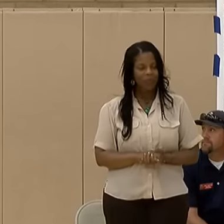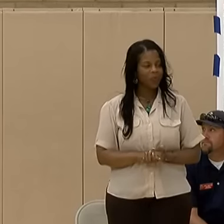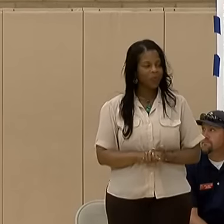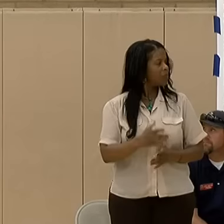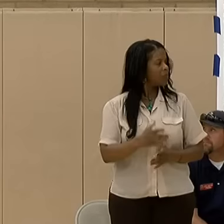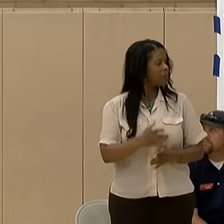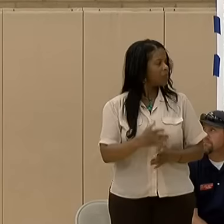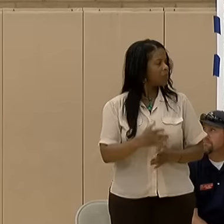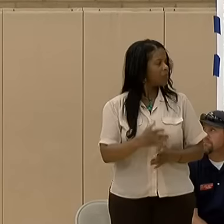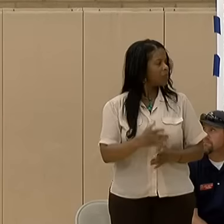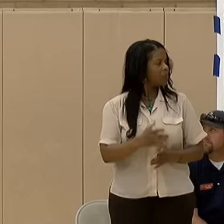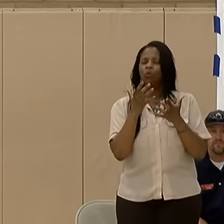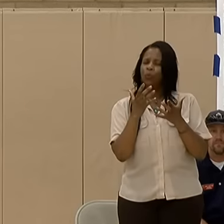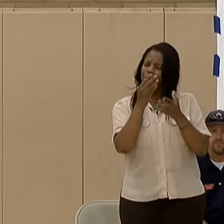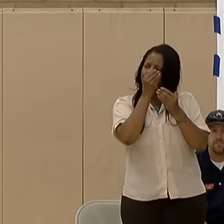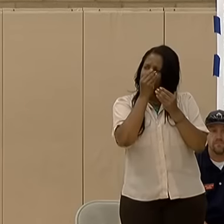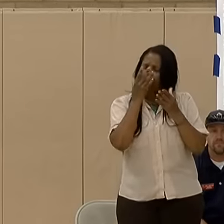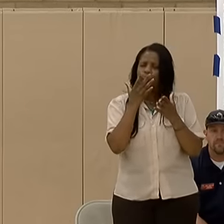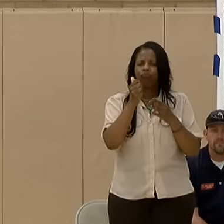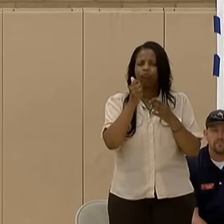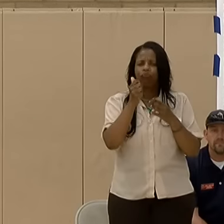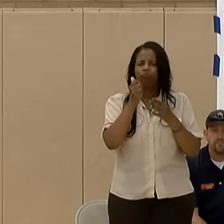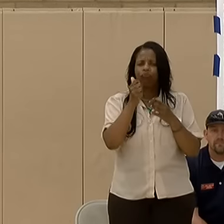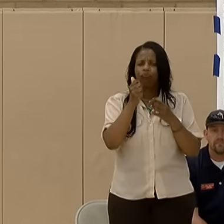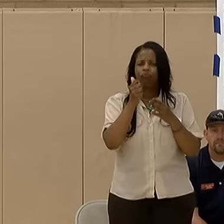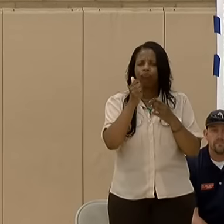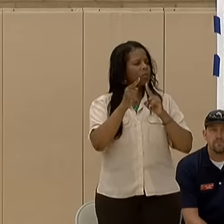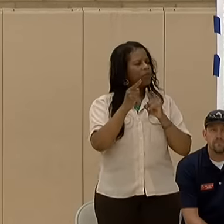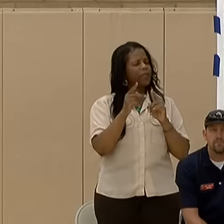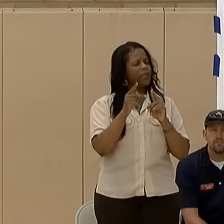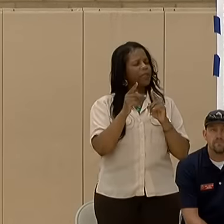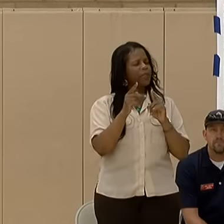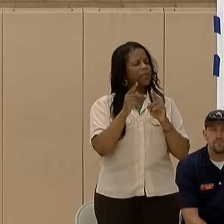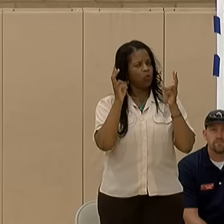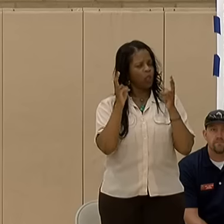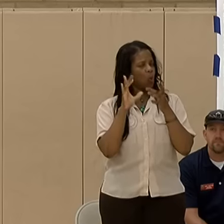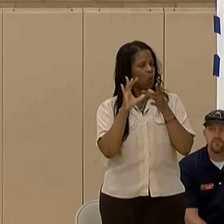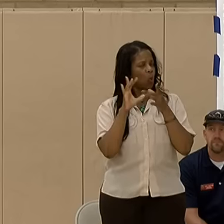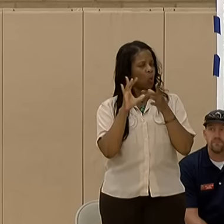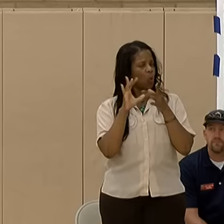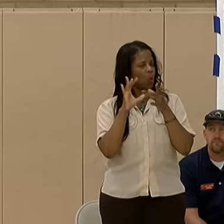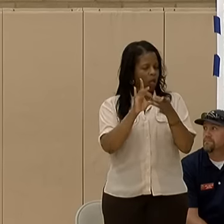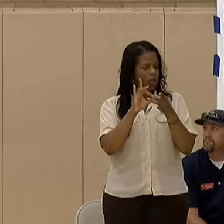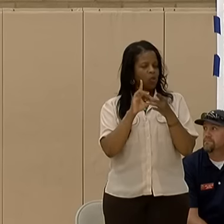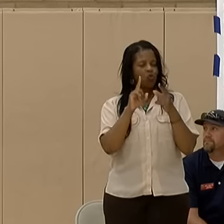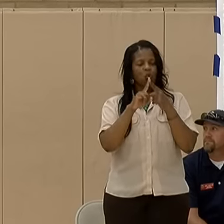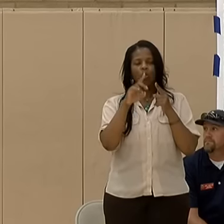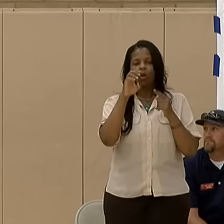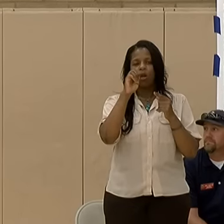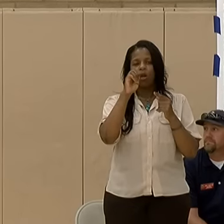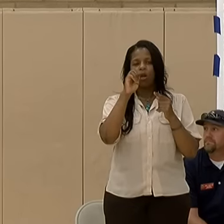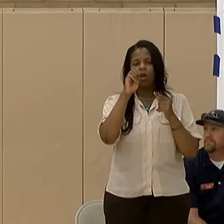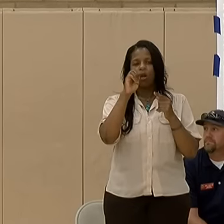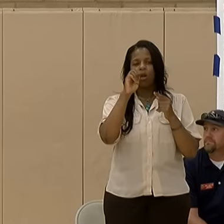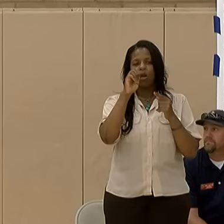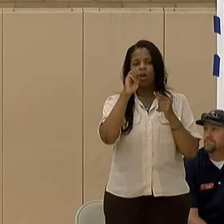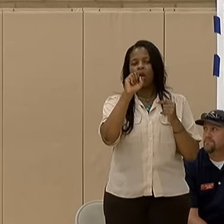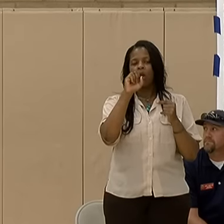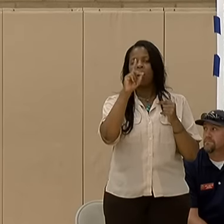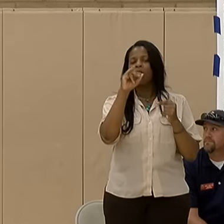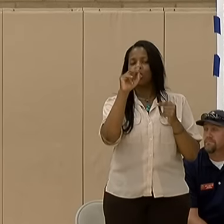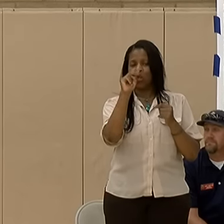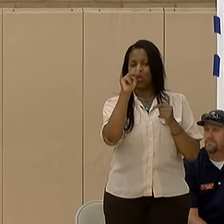I want to touch on several different subjects related to the Erskine fire. We